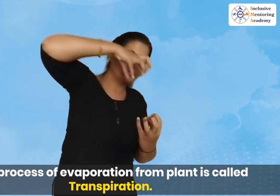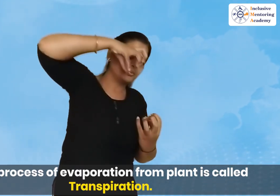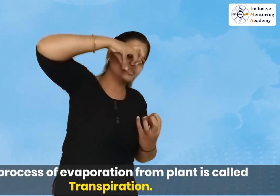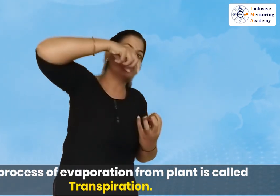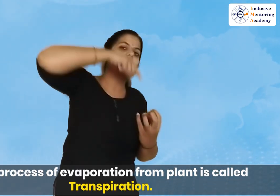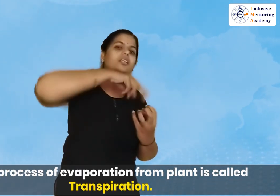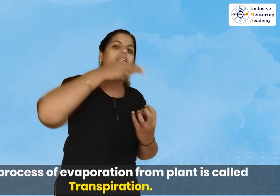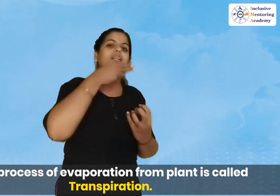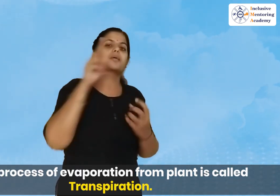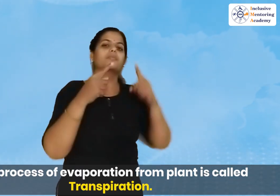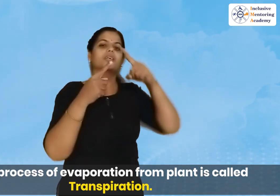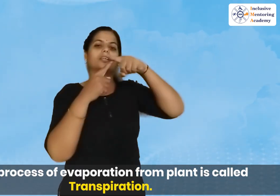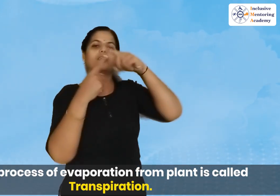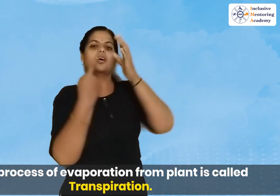is called transpiration.